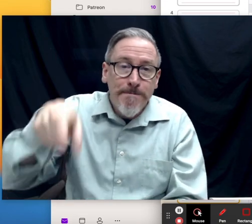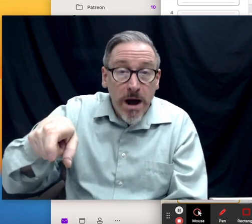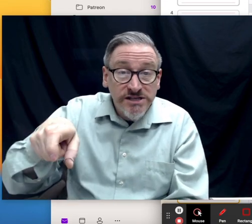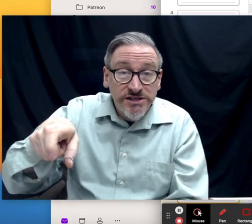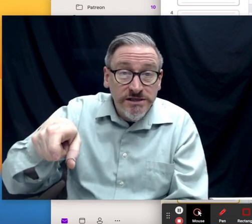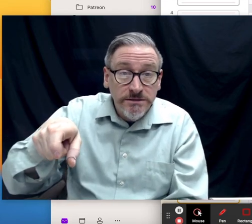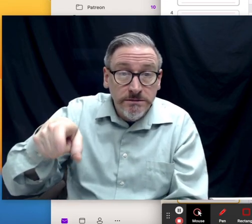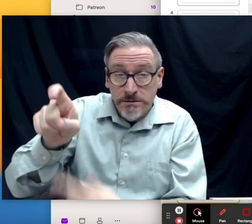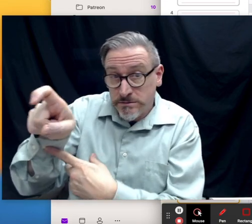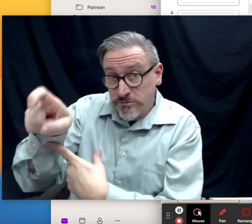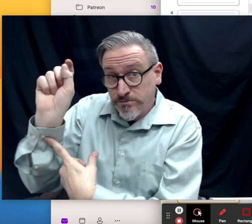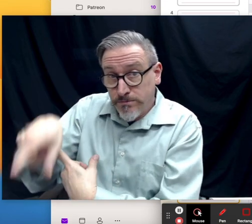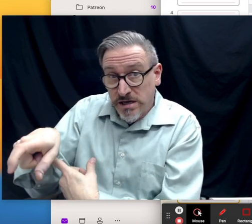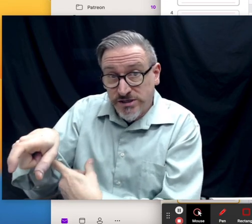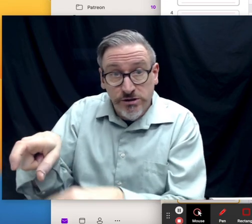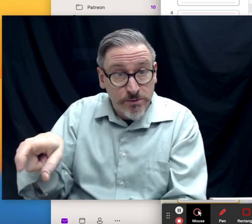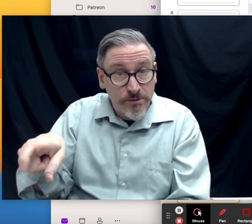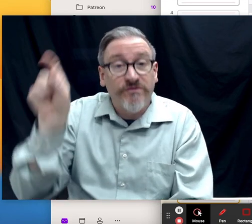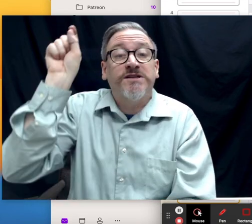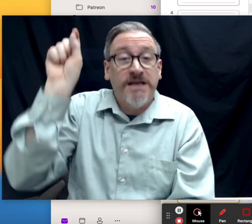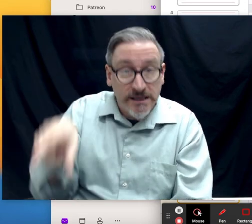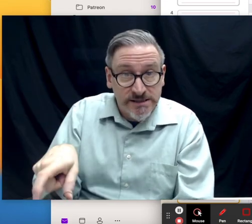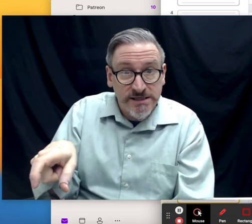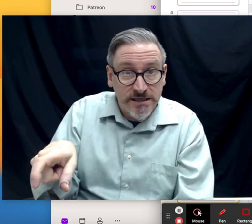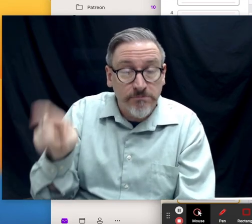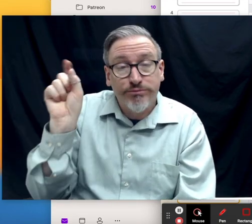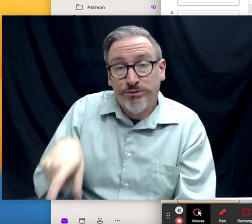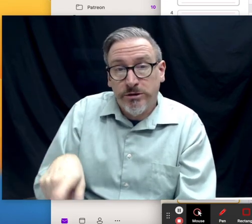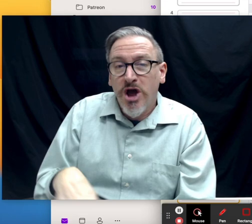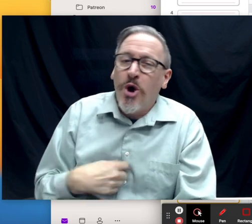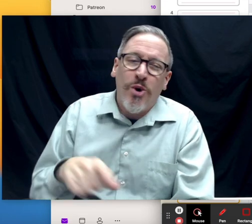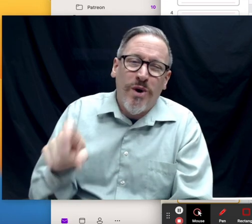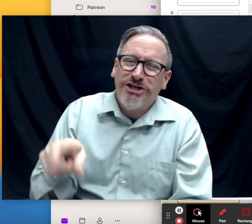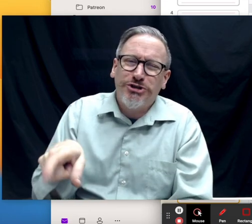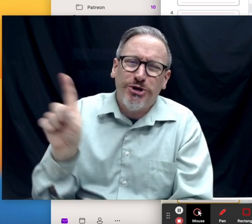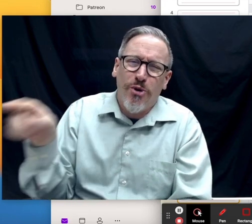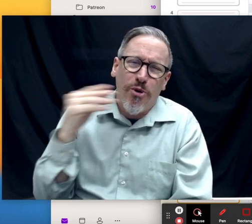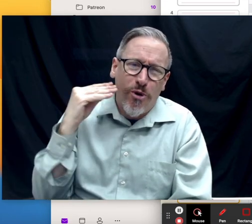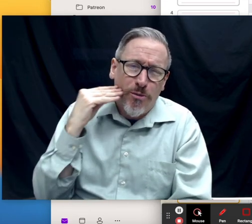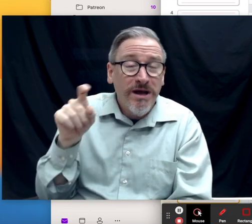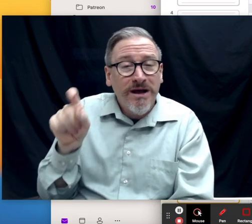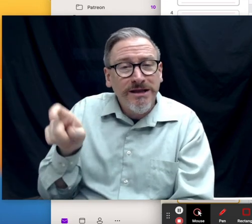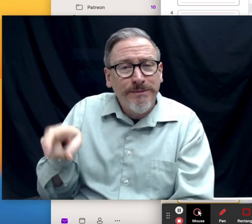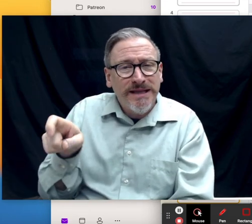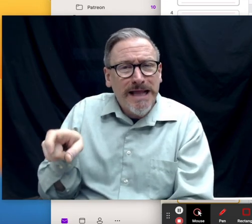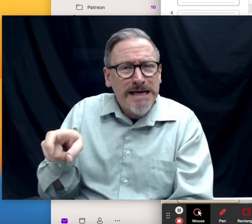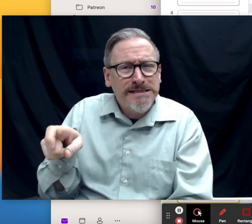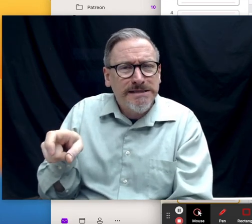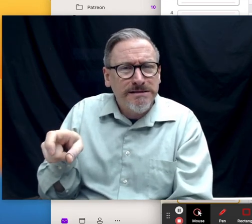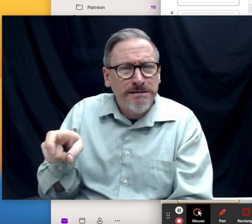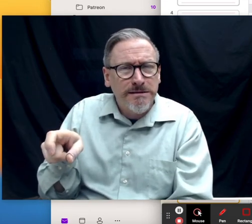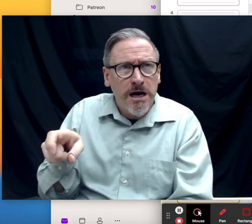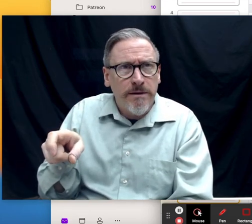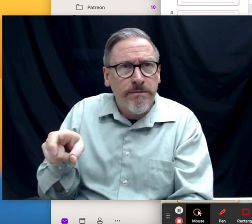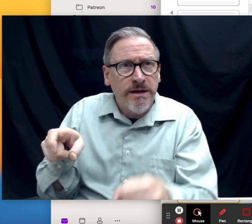I must. So remember, if it's insistent, oh, I should go home. A little bit